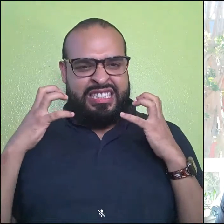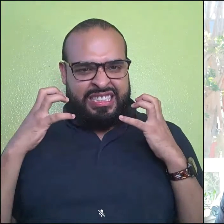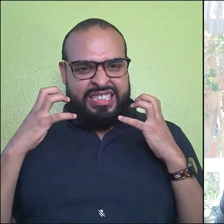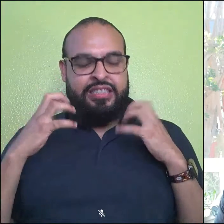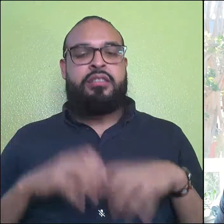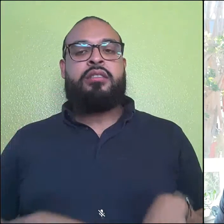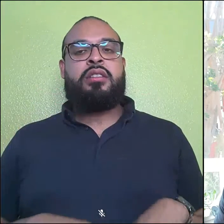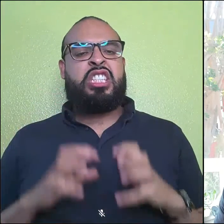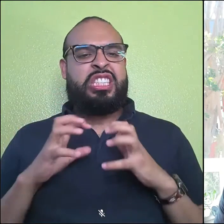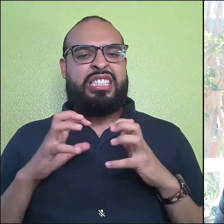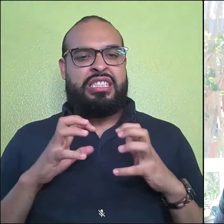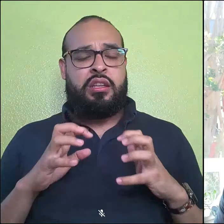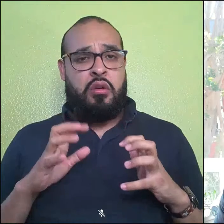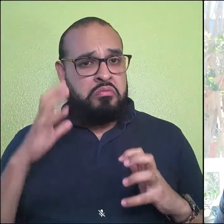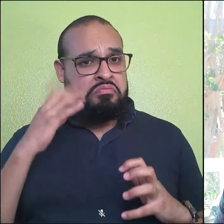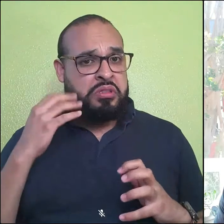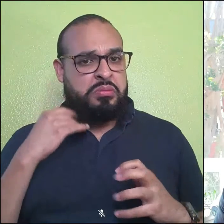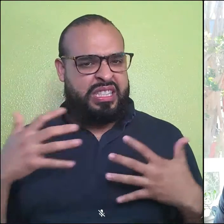fear.